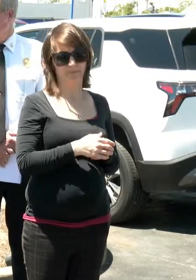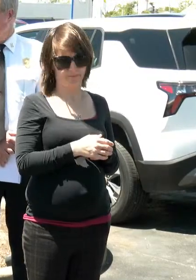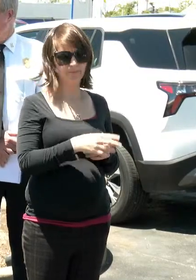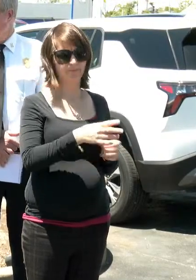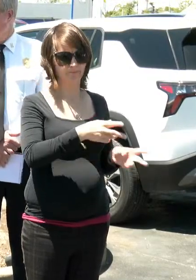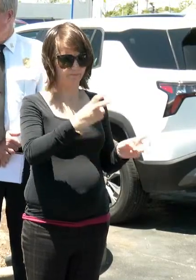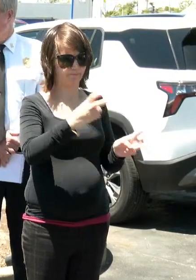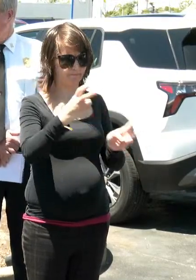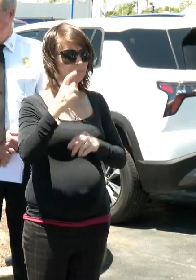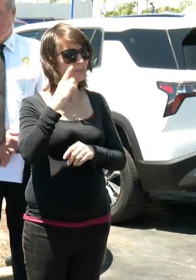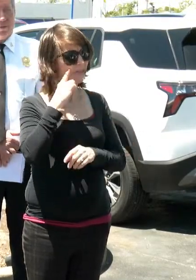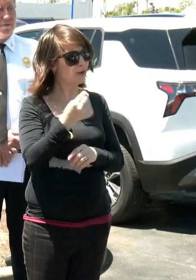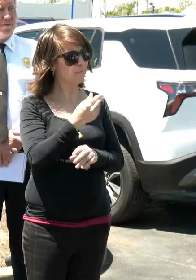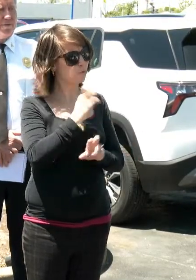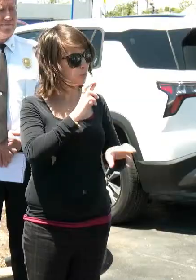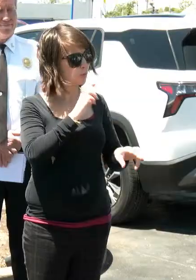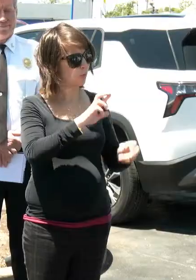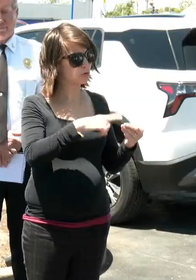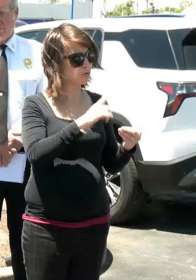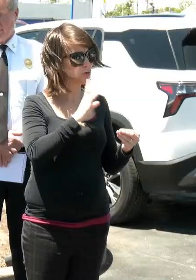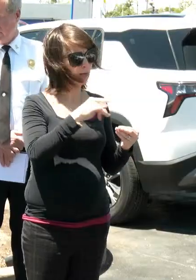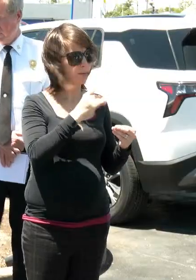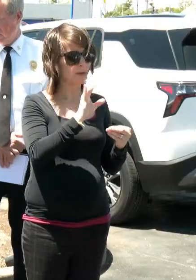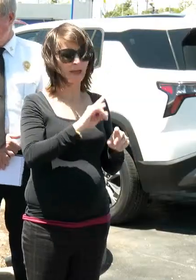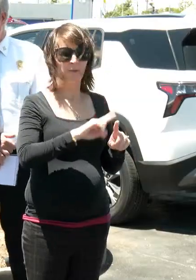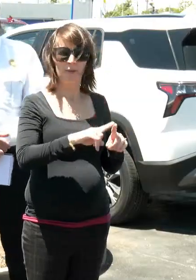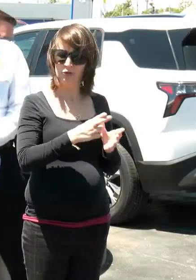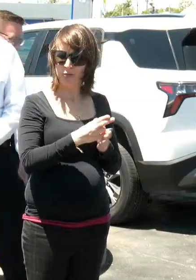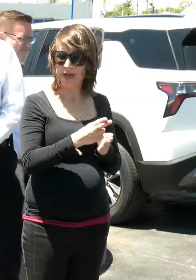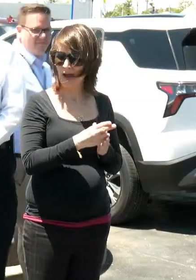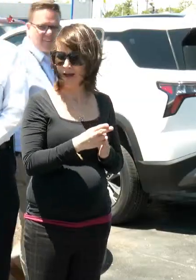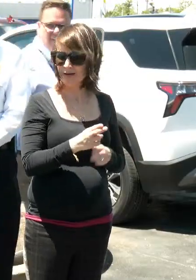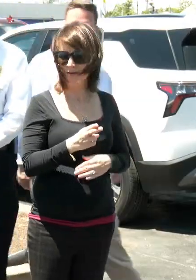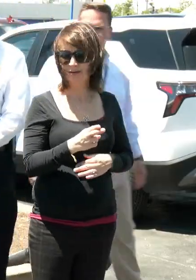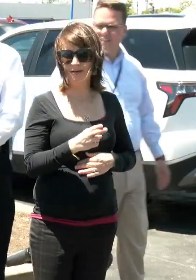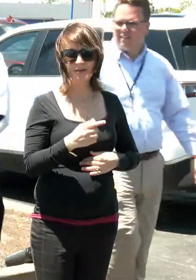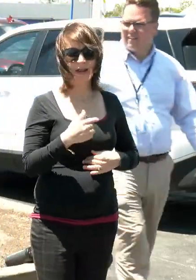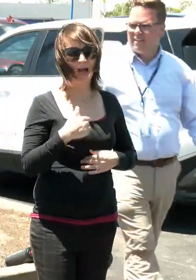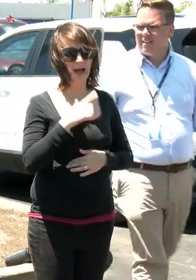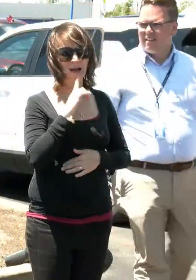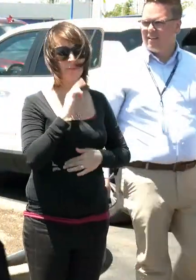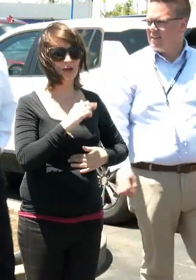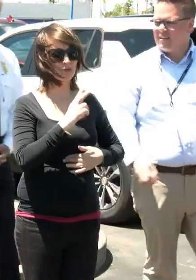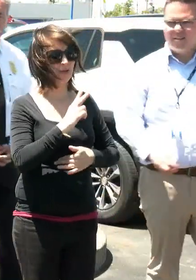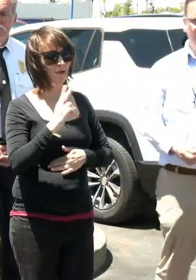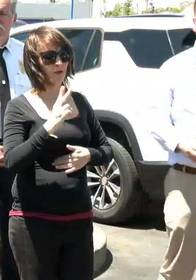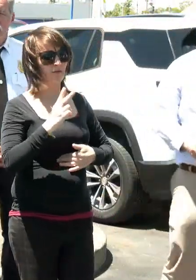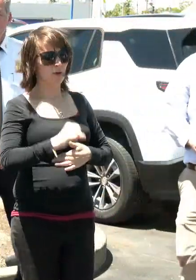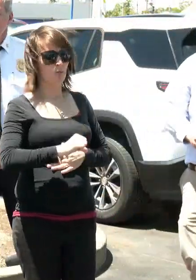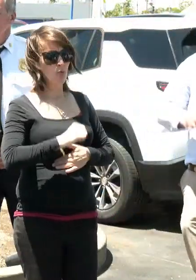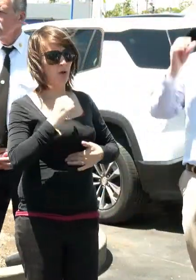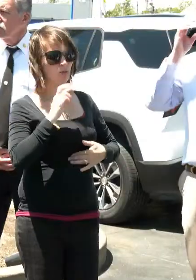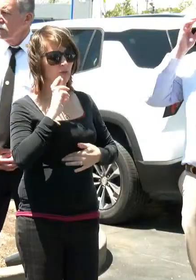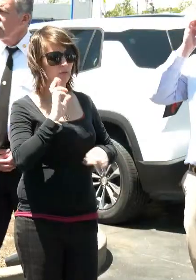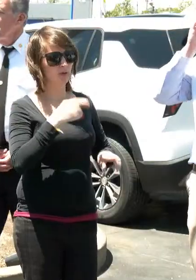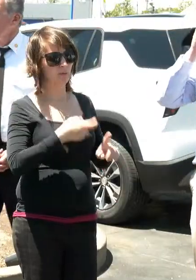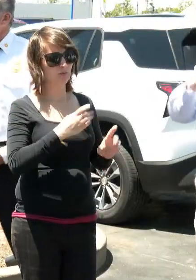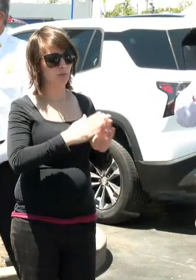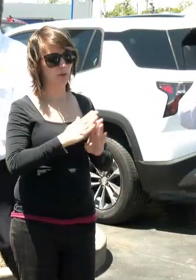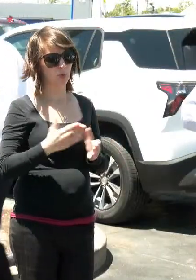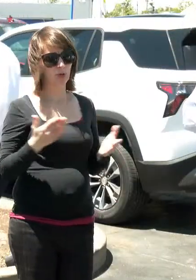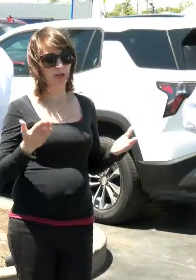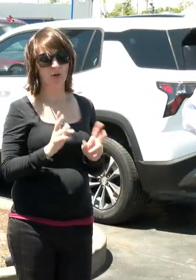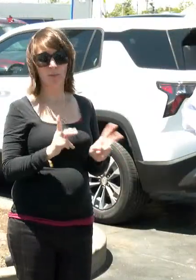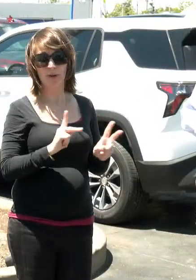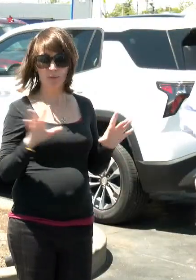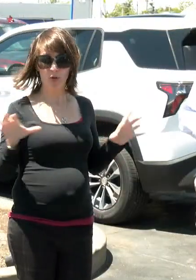a few reports of that, but to be honest, I am incredibly proud of the response from the community here. People are coming